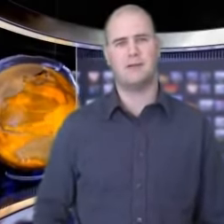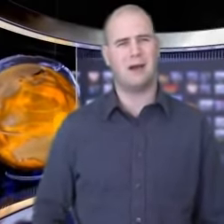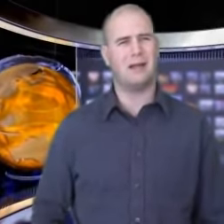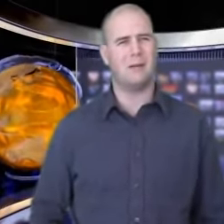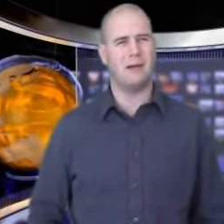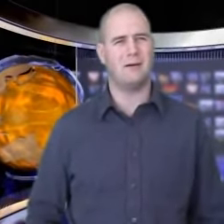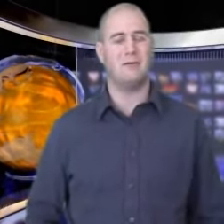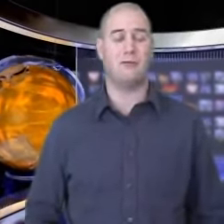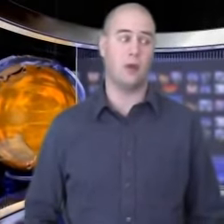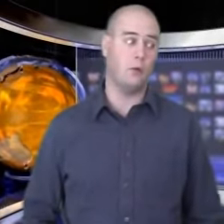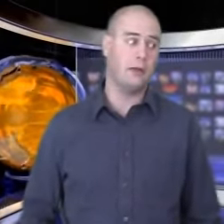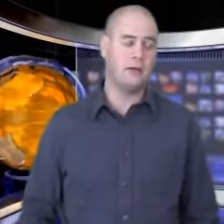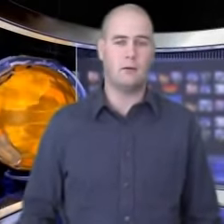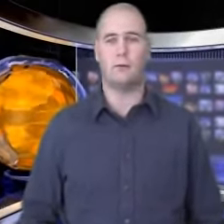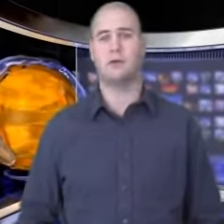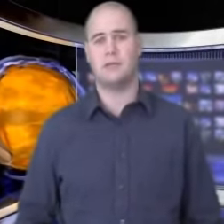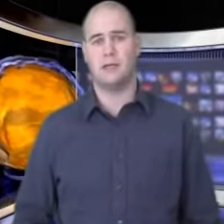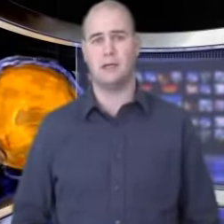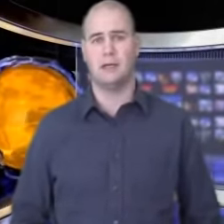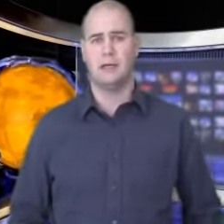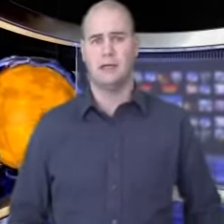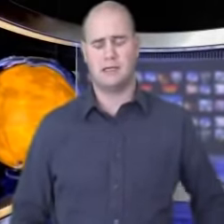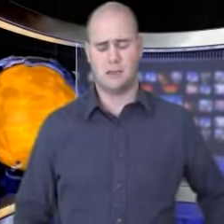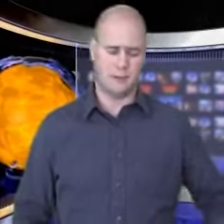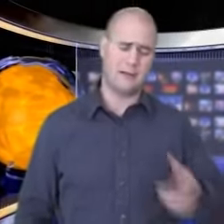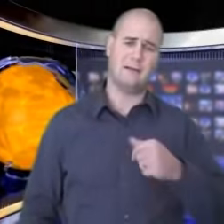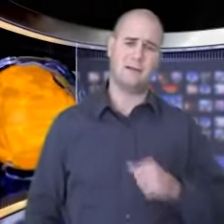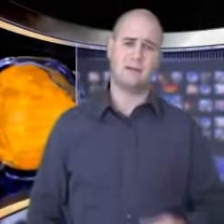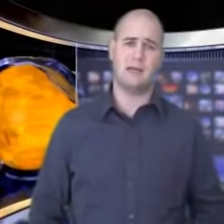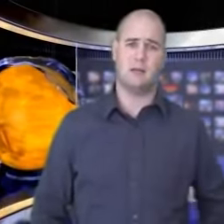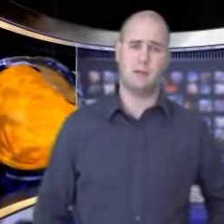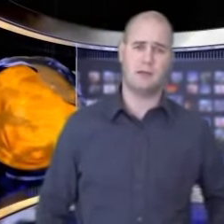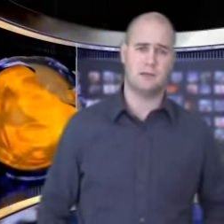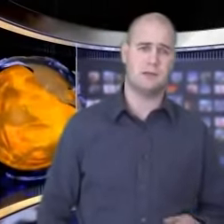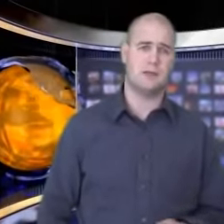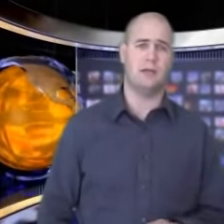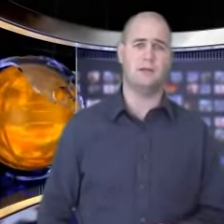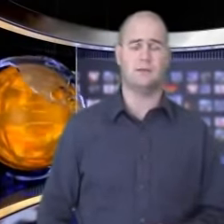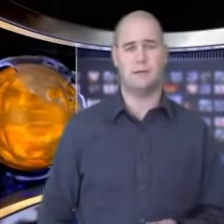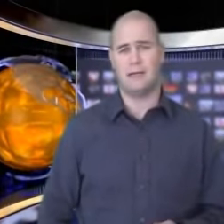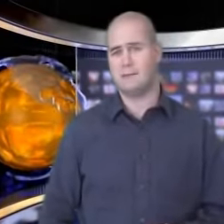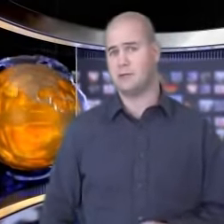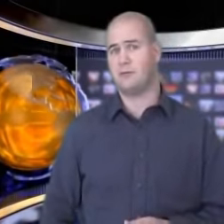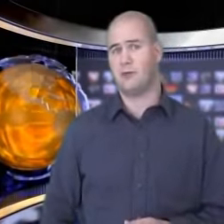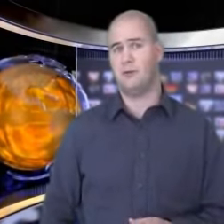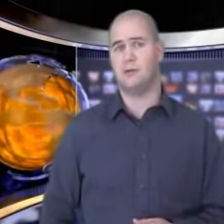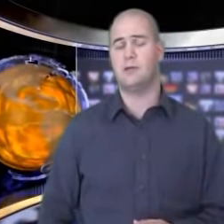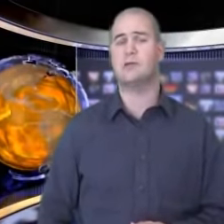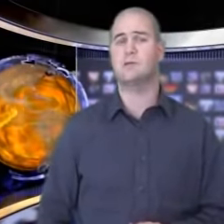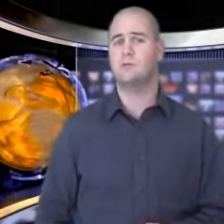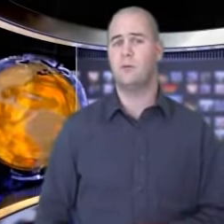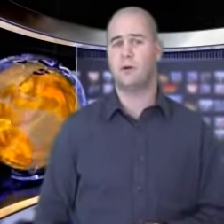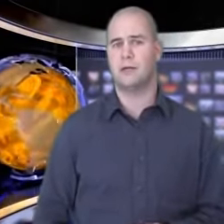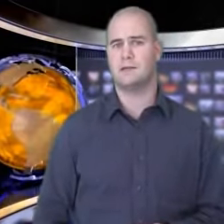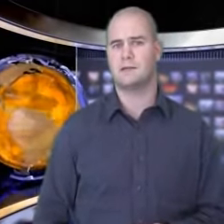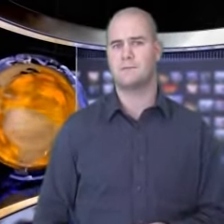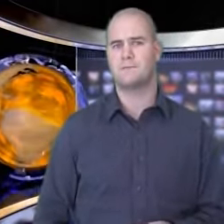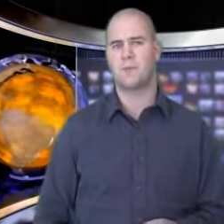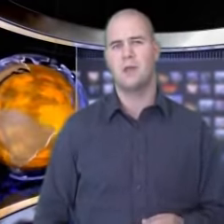talking about floating or sinking. They say, well, that object sank because it's dense, or that object floated because it was more dense. But